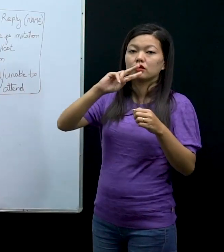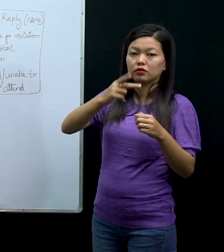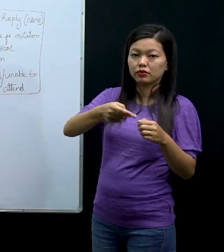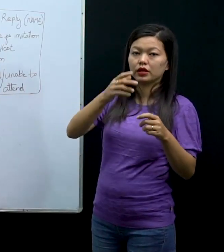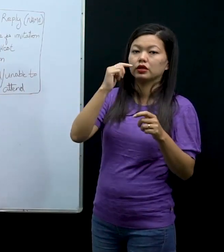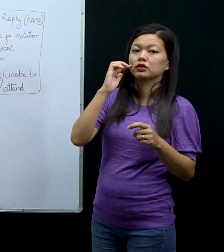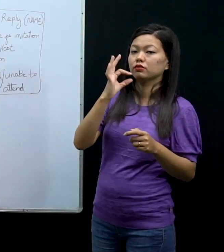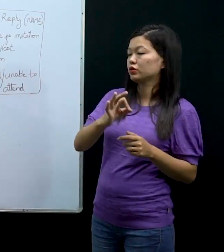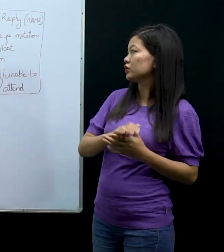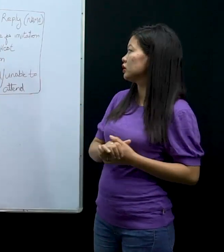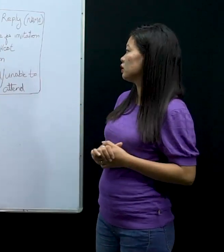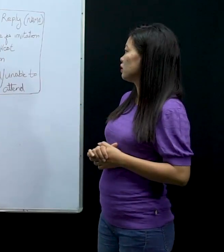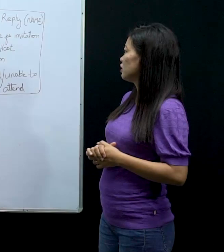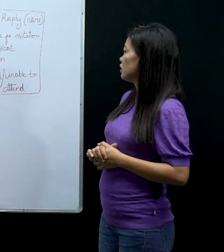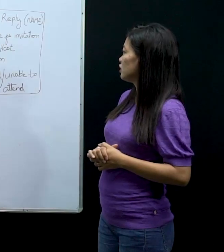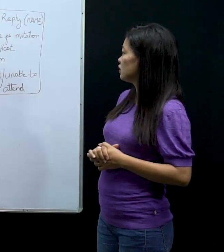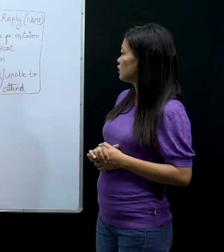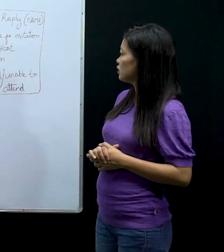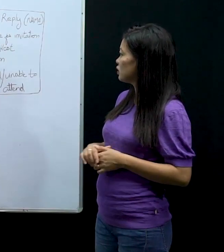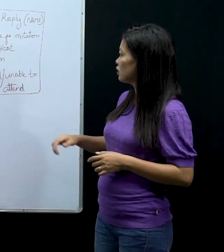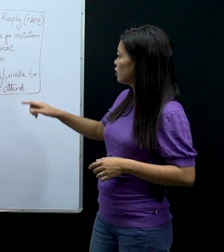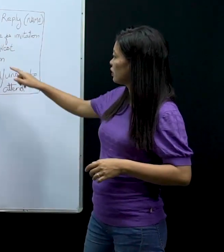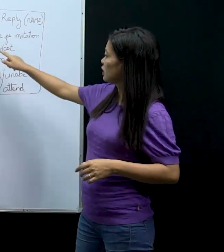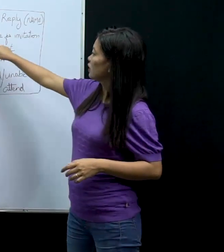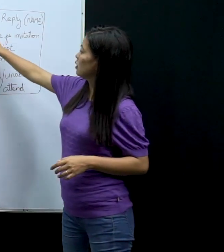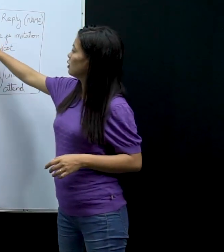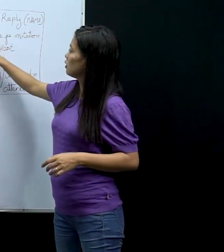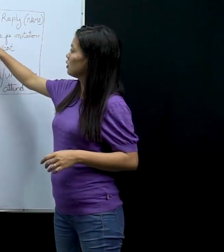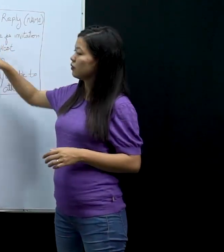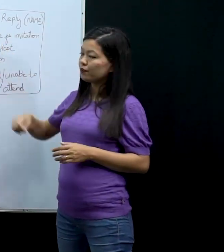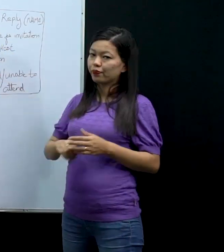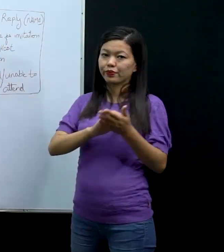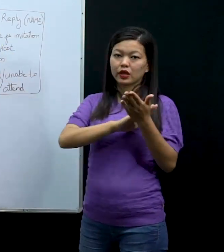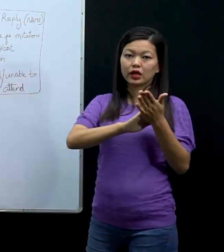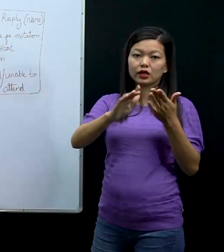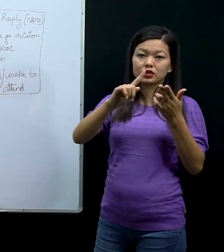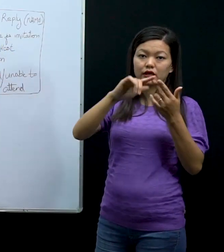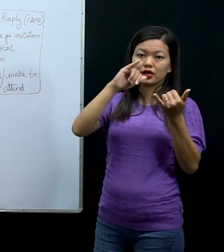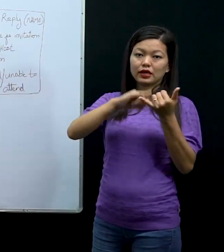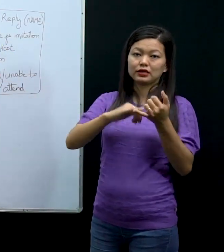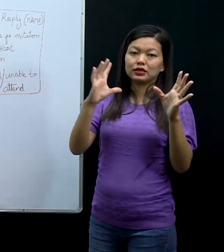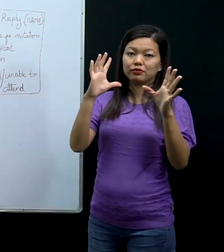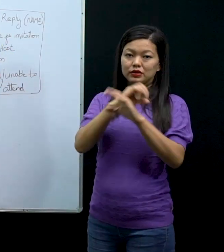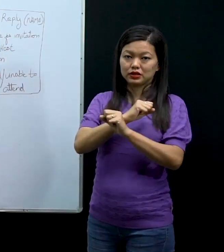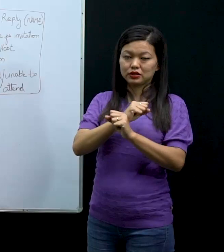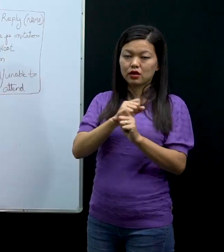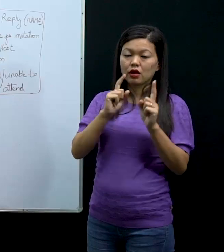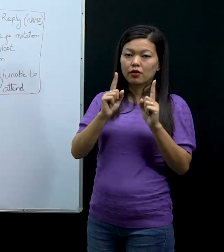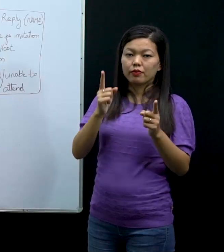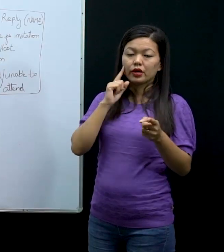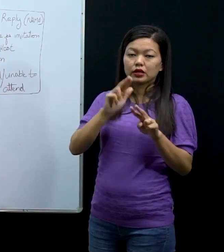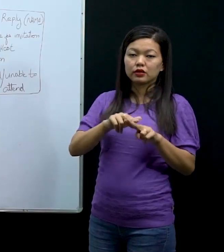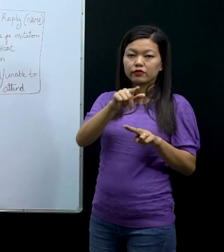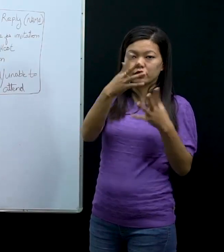his gratitude. You can also bring the word his, though I have not mentioned here. Expresses his gratitude. Now, Mr. Johnson himself